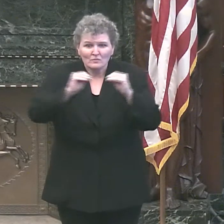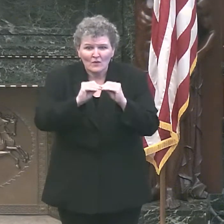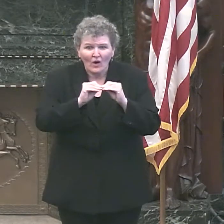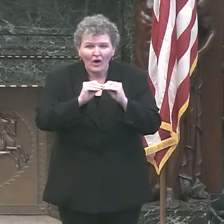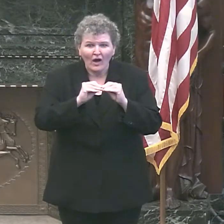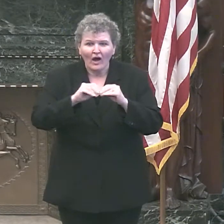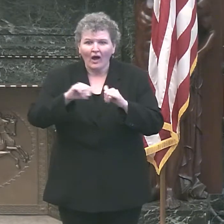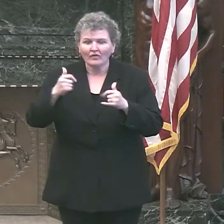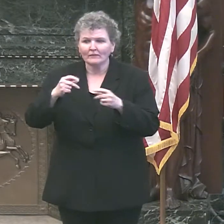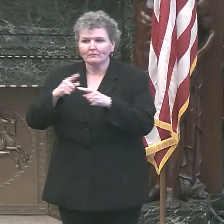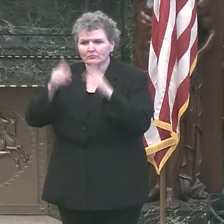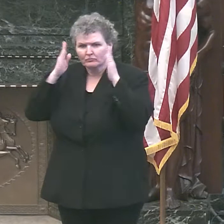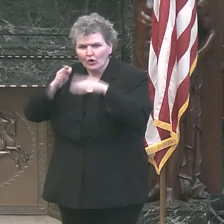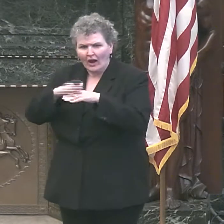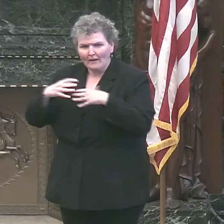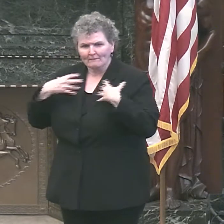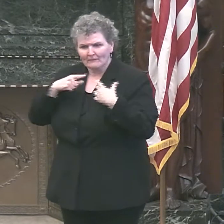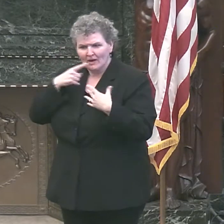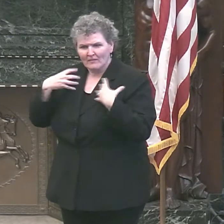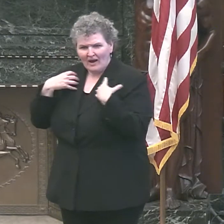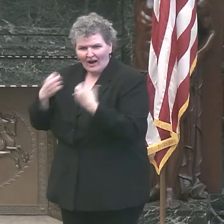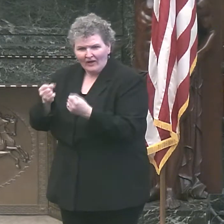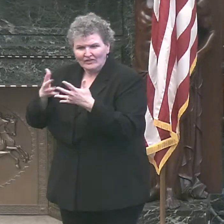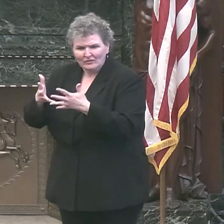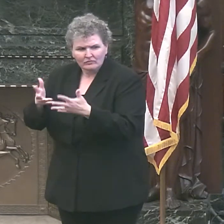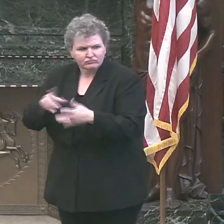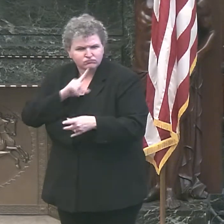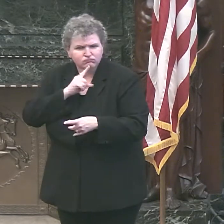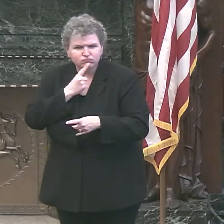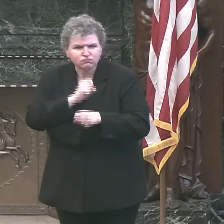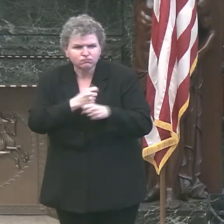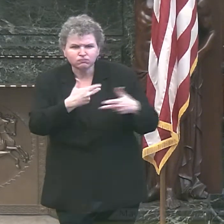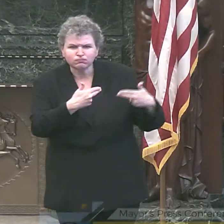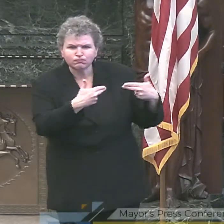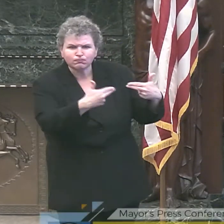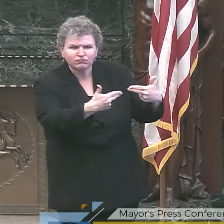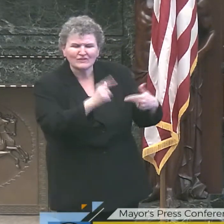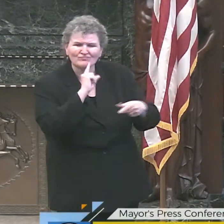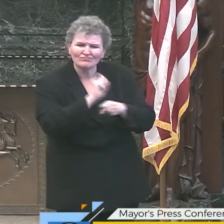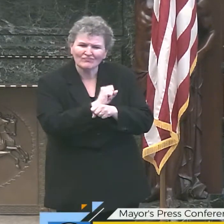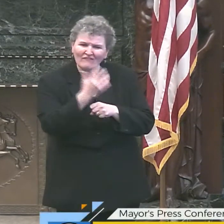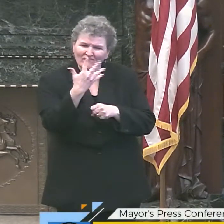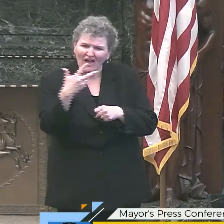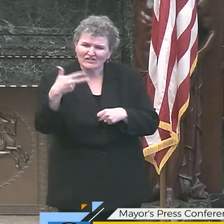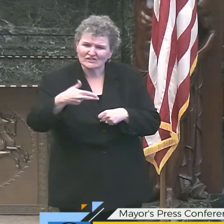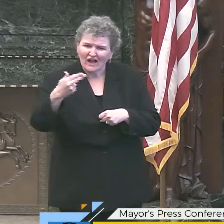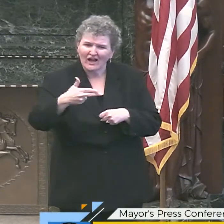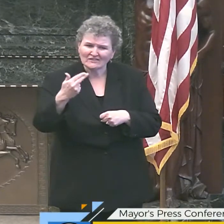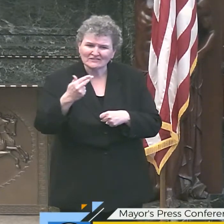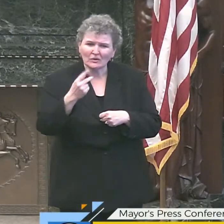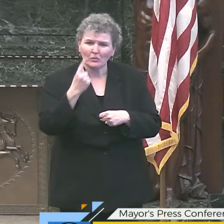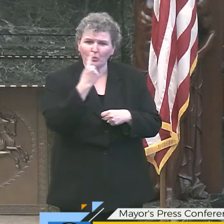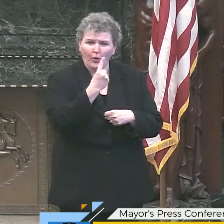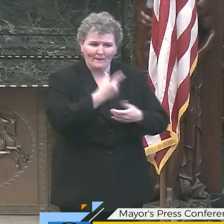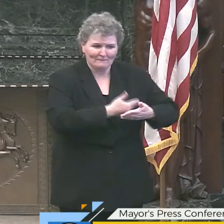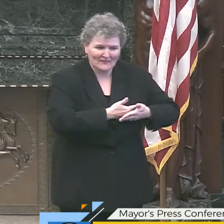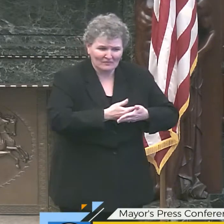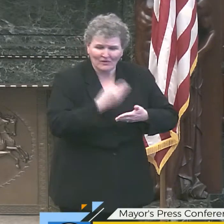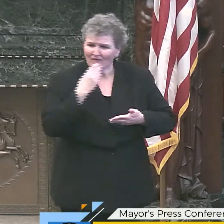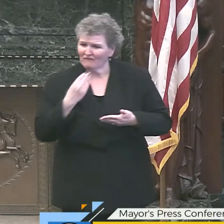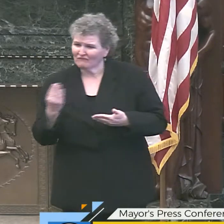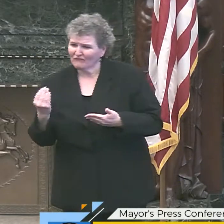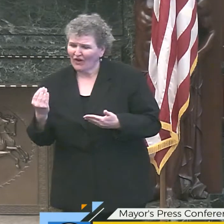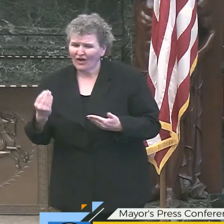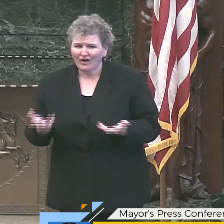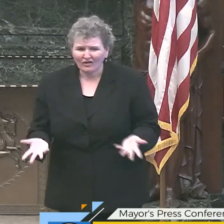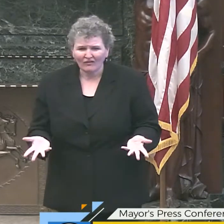health crisis, and that's gun violence. 5 people shot, including an infant and a 14-year-old. This is horrible by itself, but